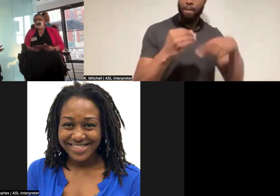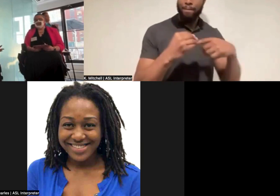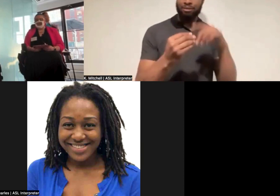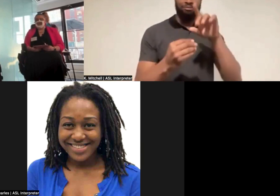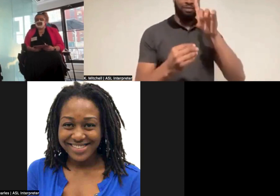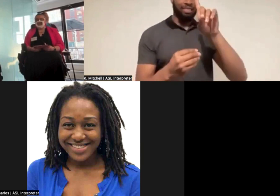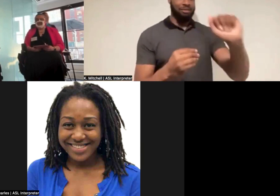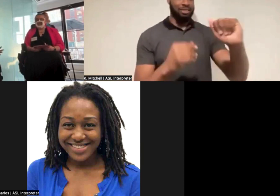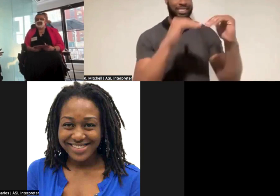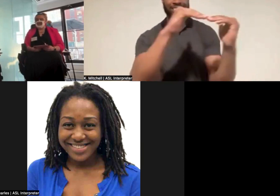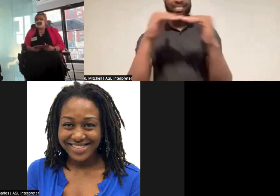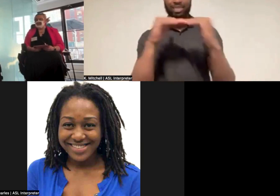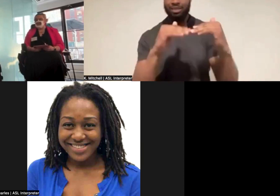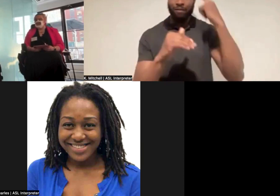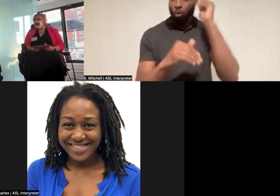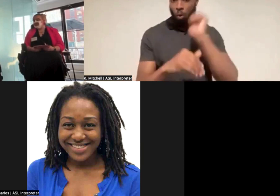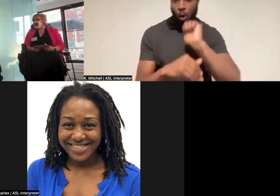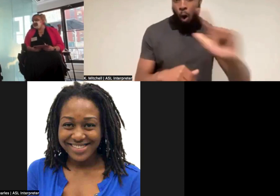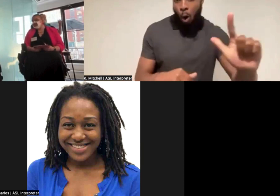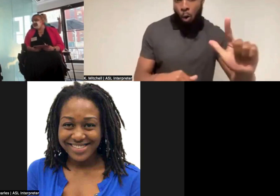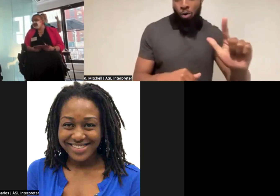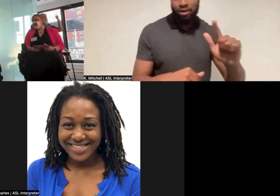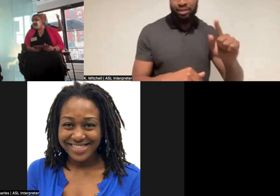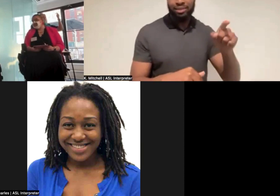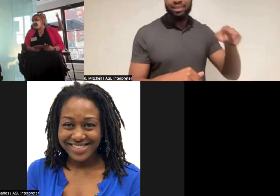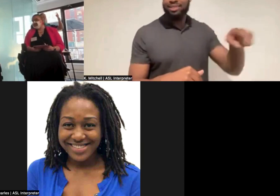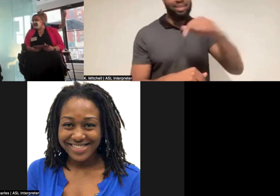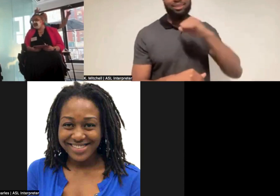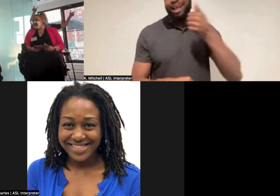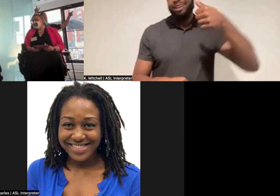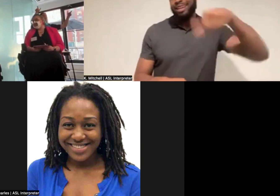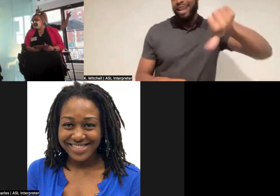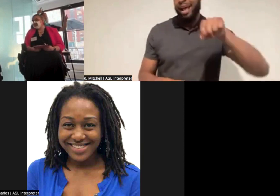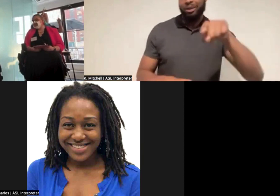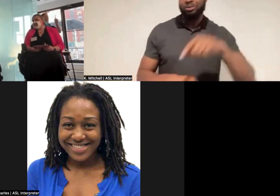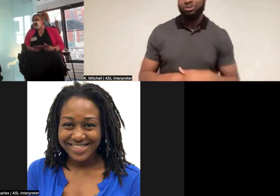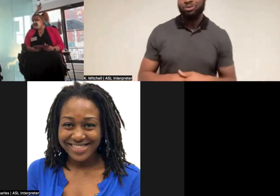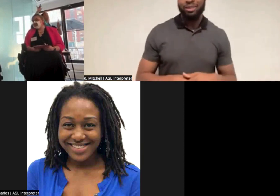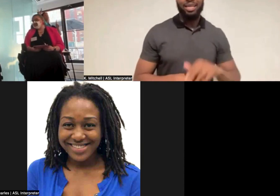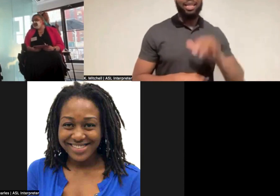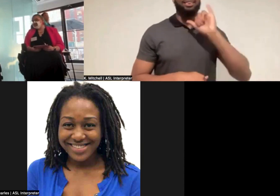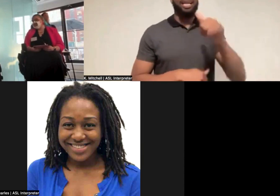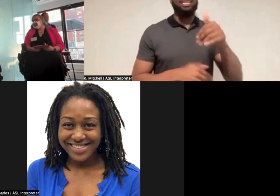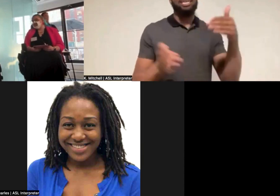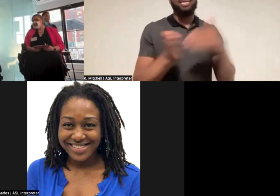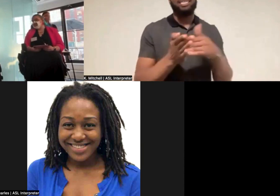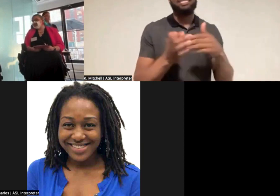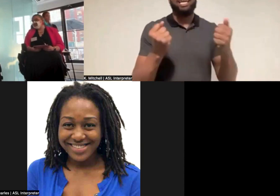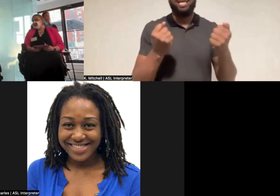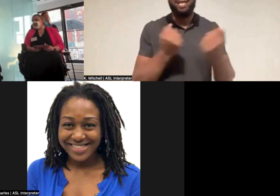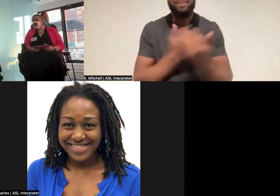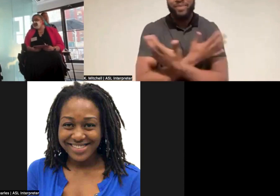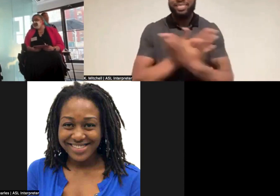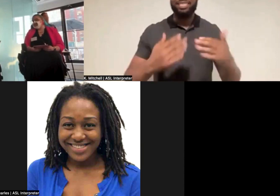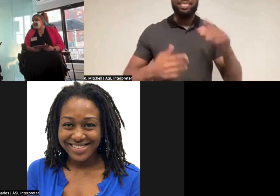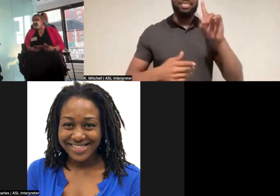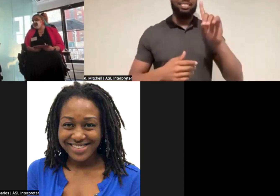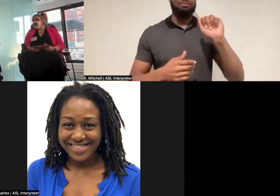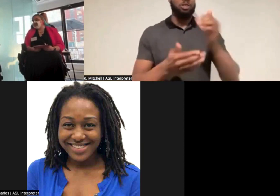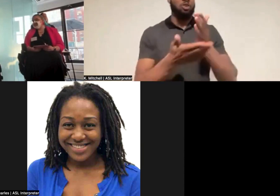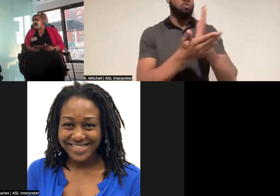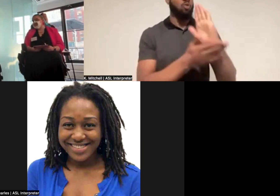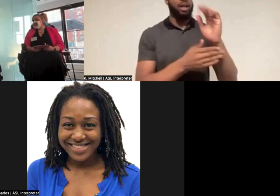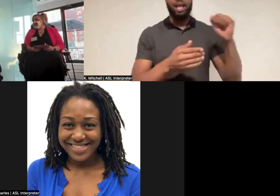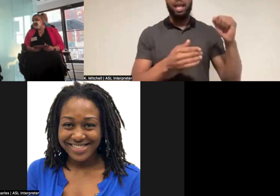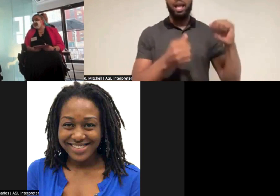the other side. That doesn't make sense. It goes against everything that a disability rights discrimination attorney should be doing. But you know, attorneys